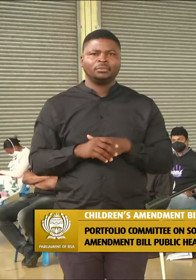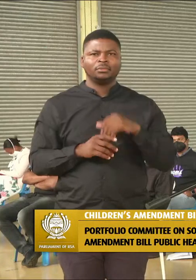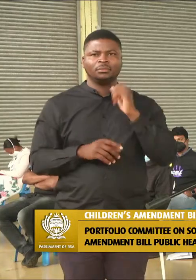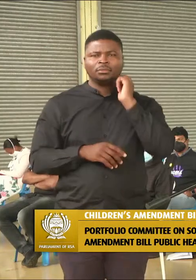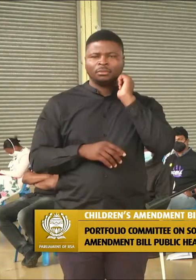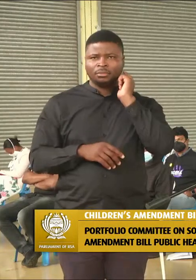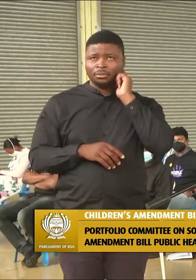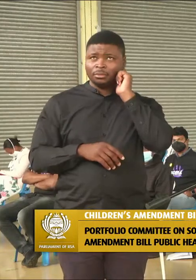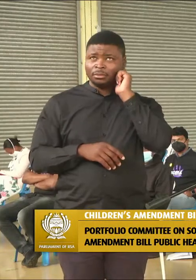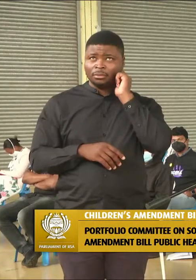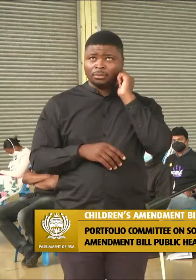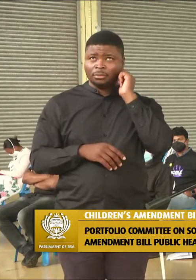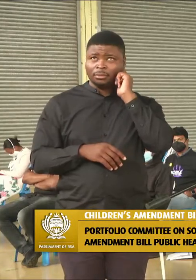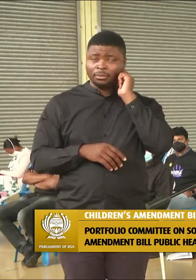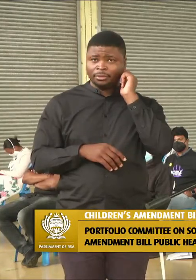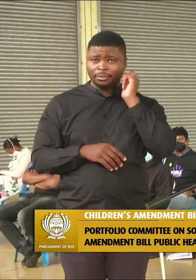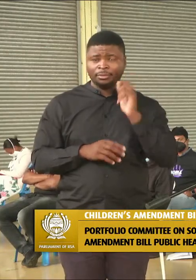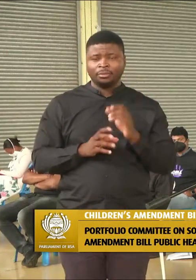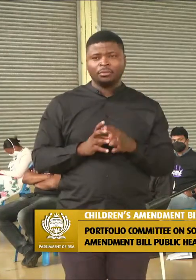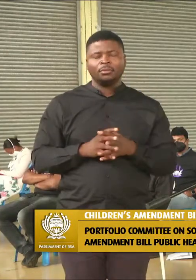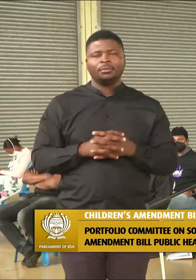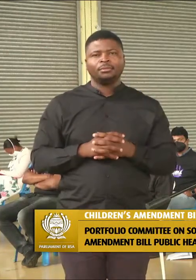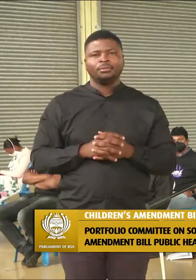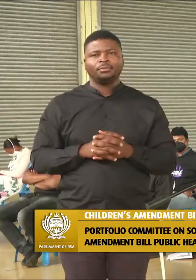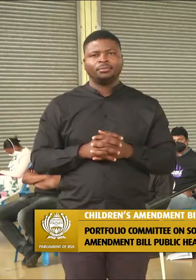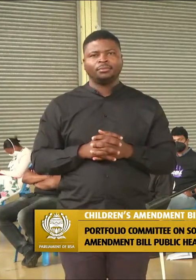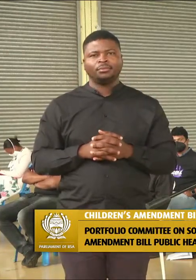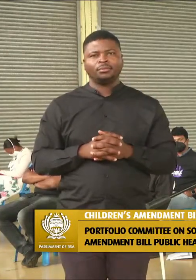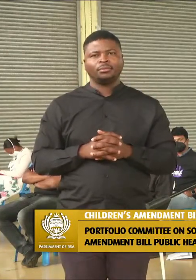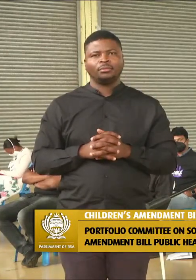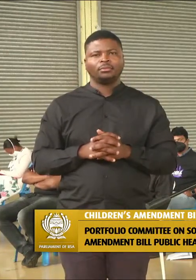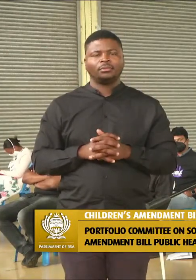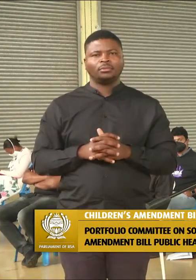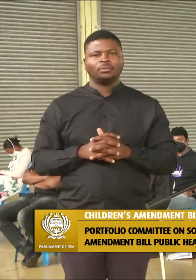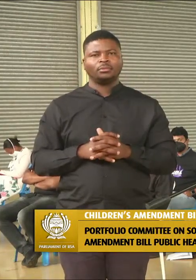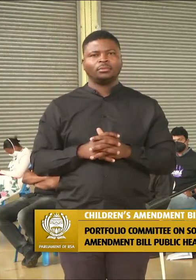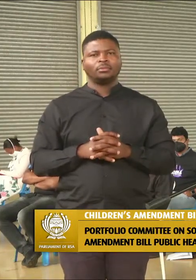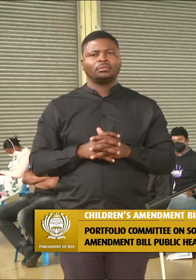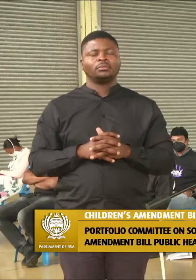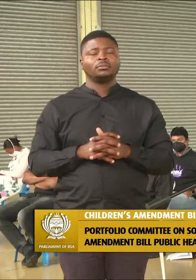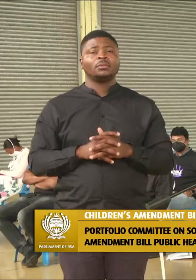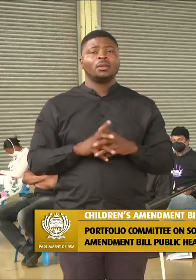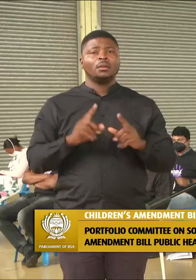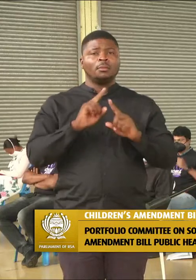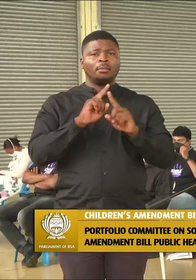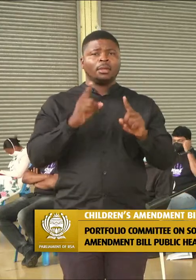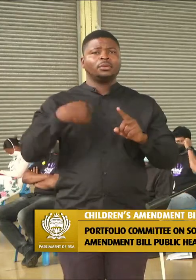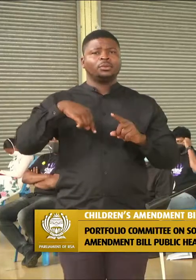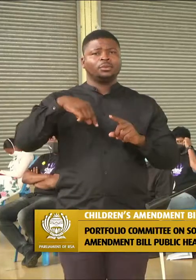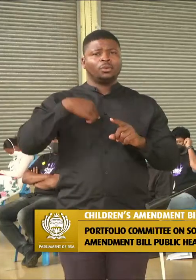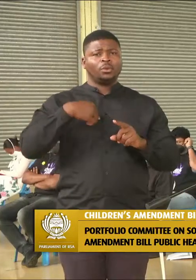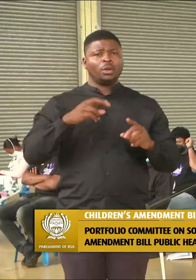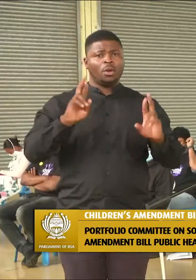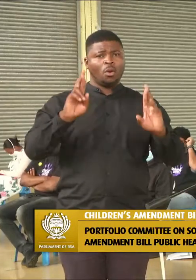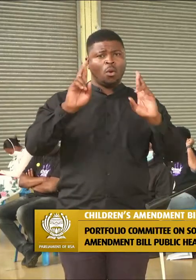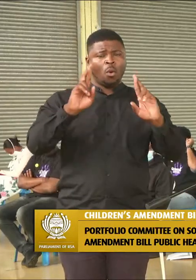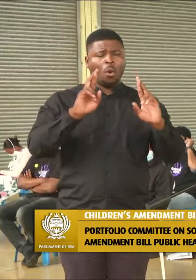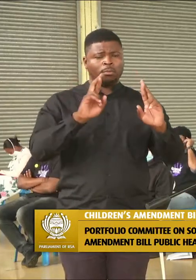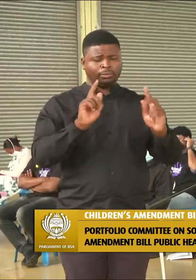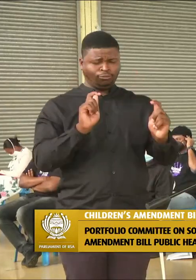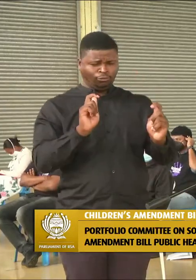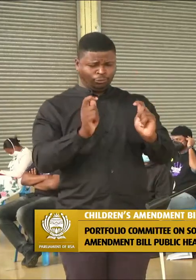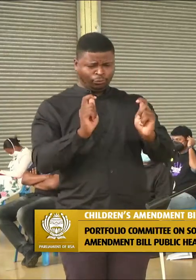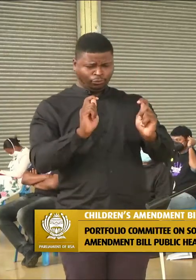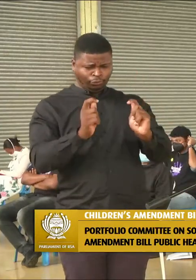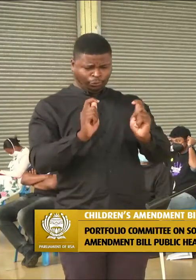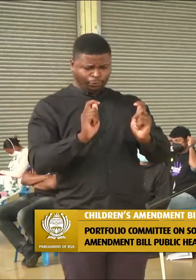given enough chance to play a bigger role. Siyathemba ukuthi lama amendments azokwenza